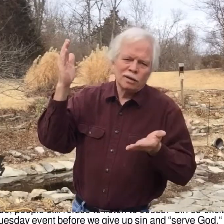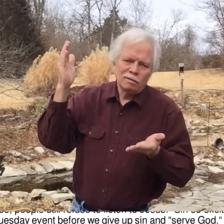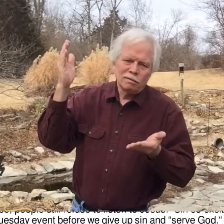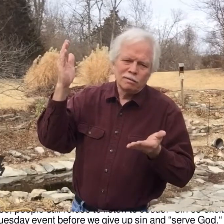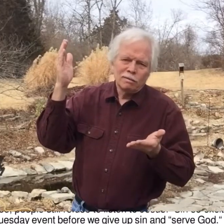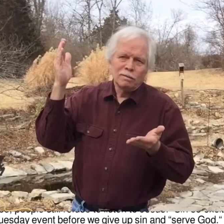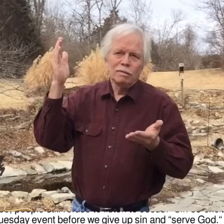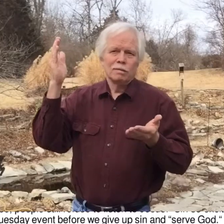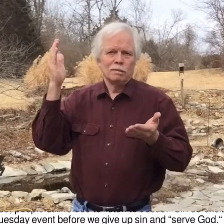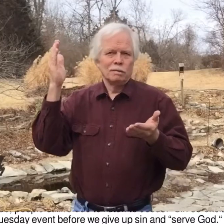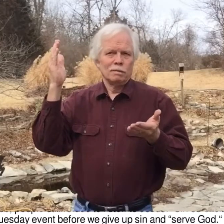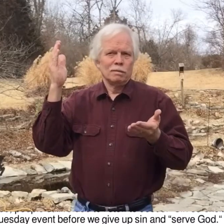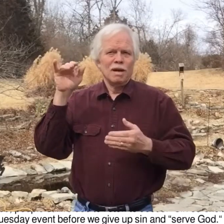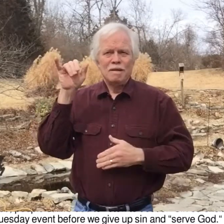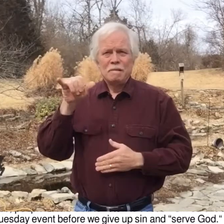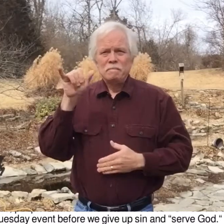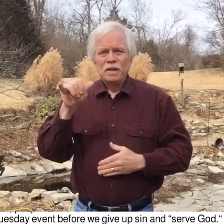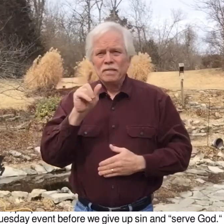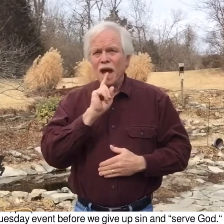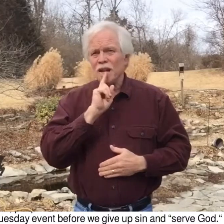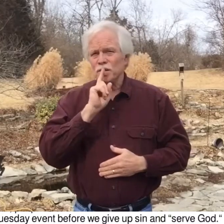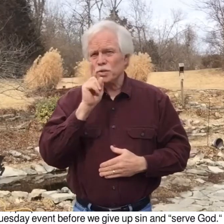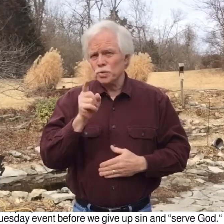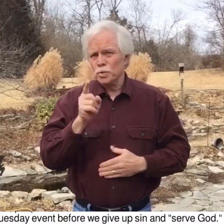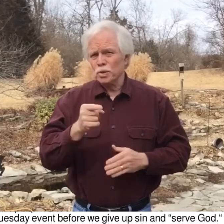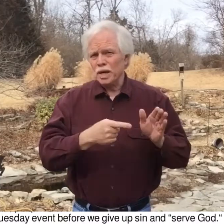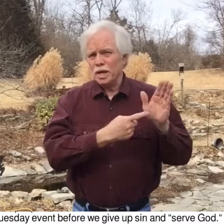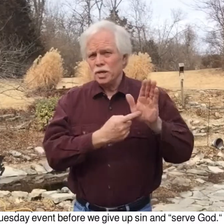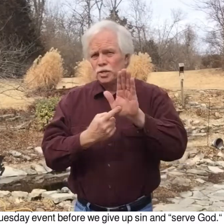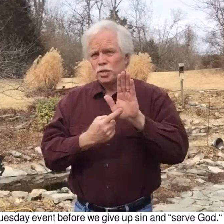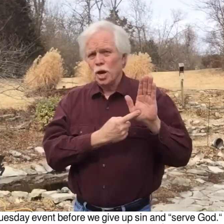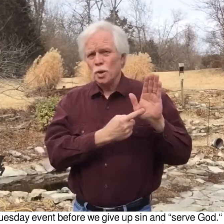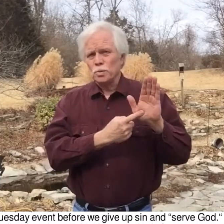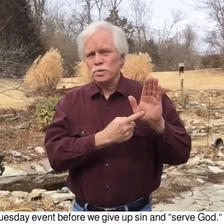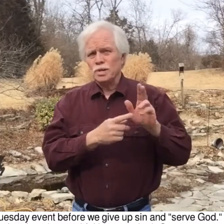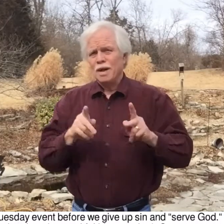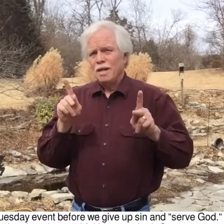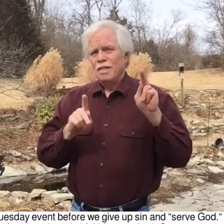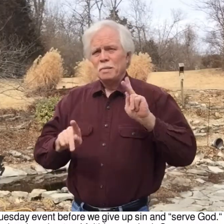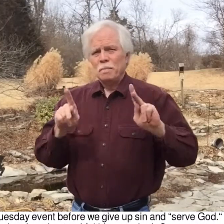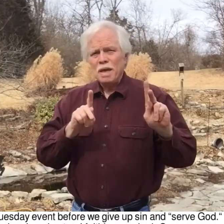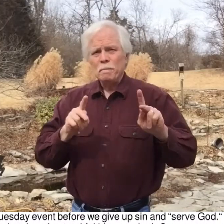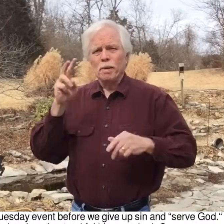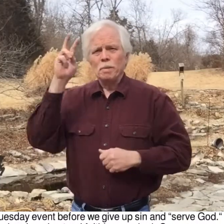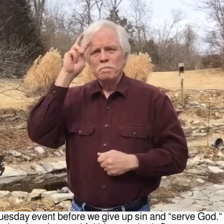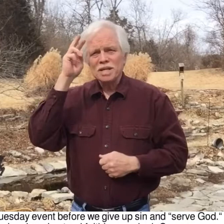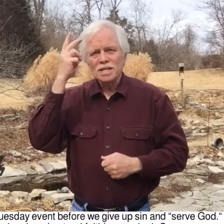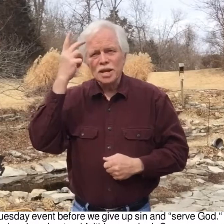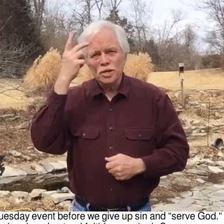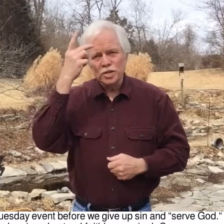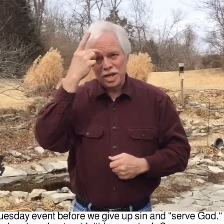Sin. That truly shows that people misunderstand